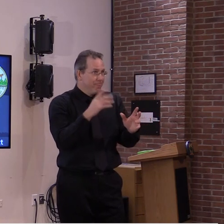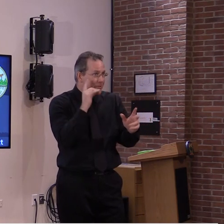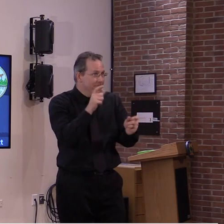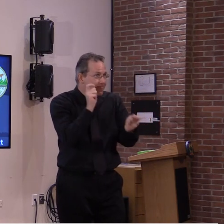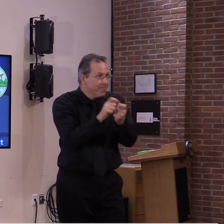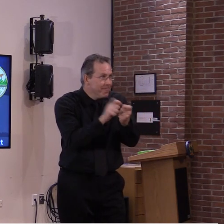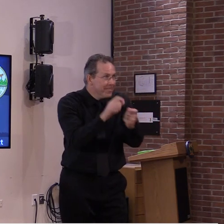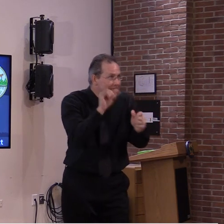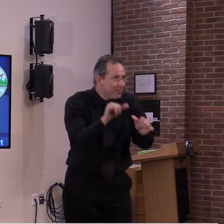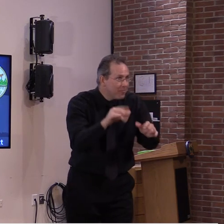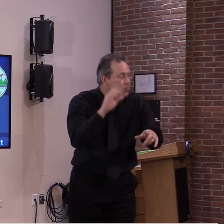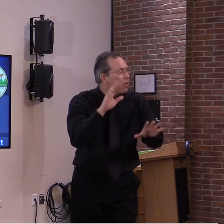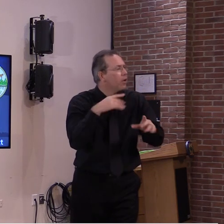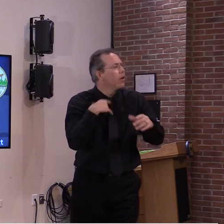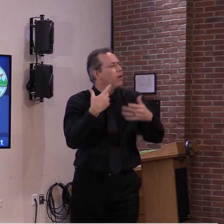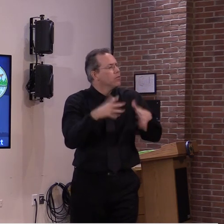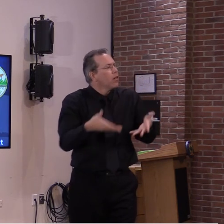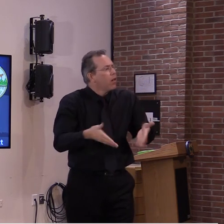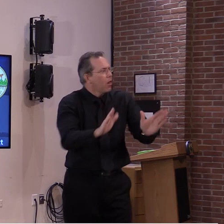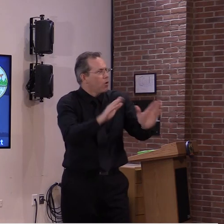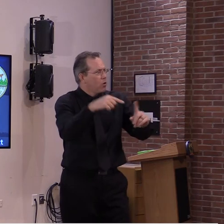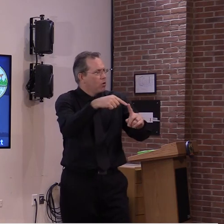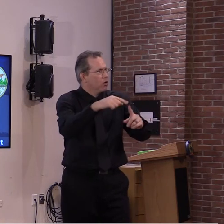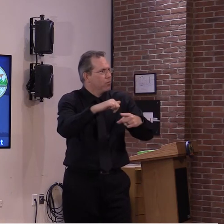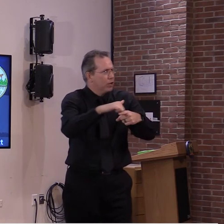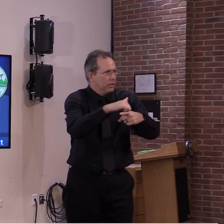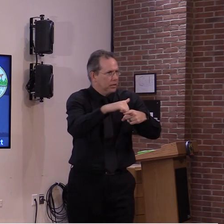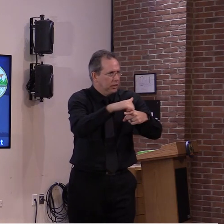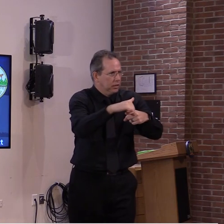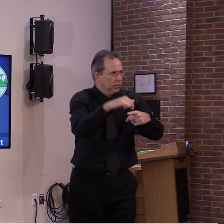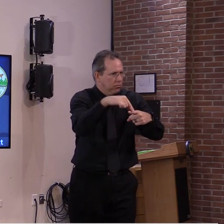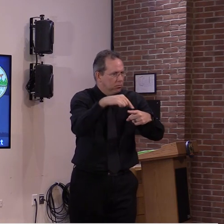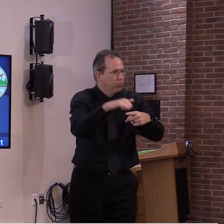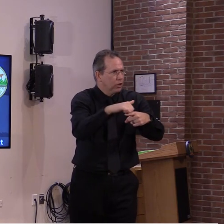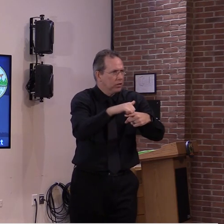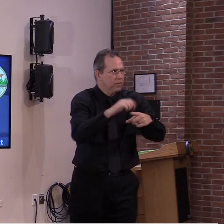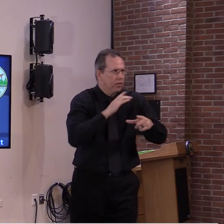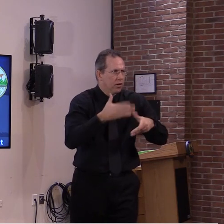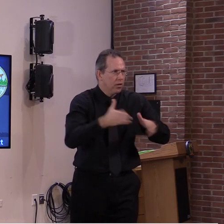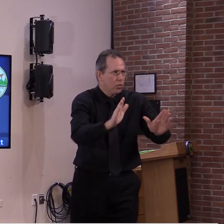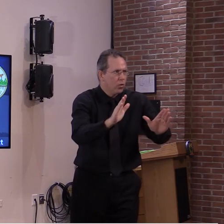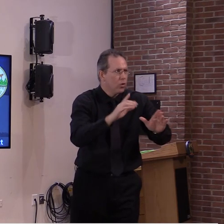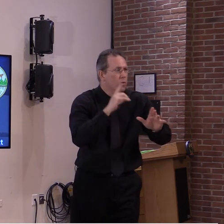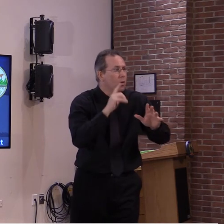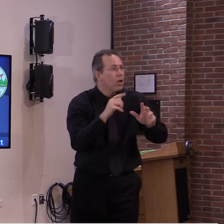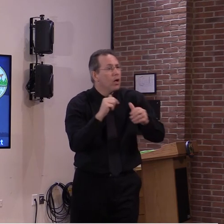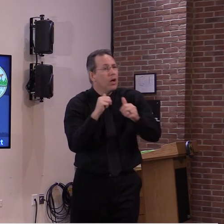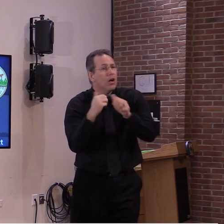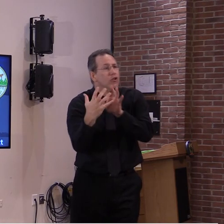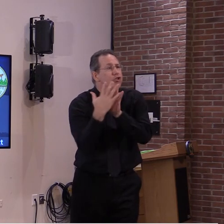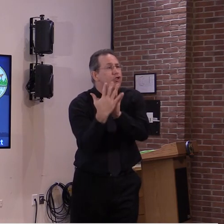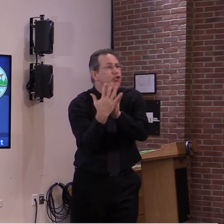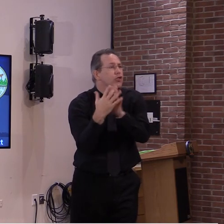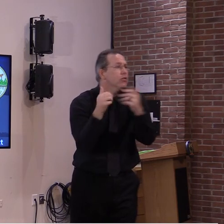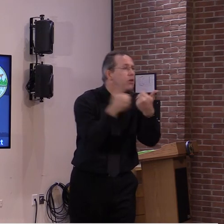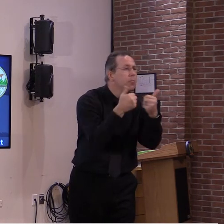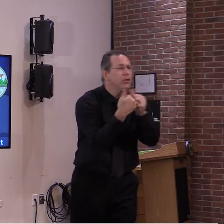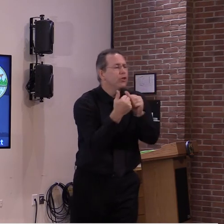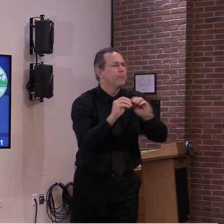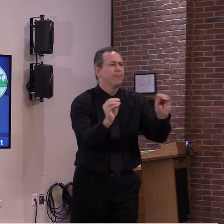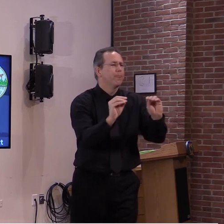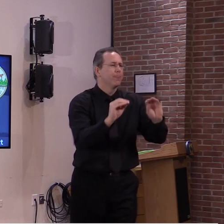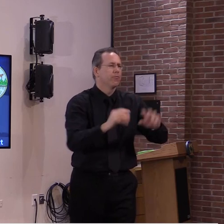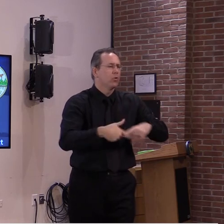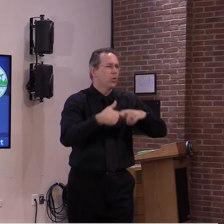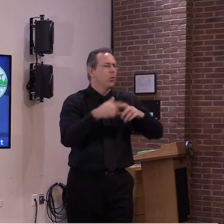with each other incidentally before we proceed to full-blown games. And so I think there will be time for all of those